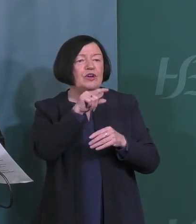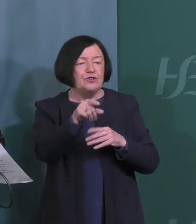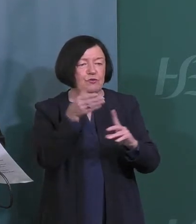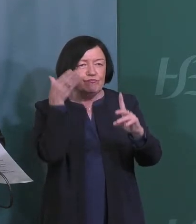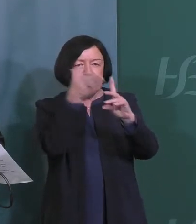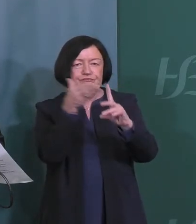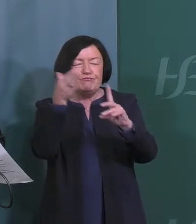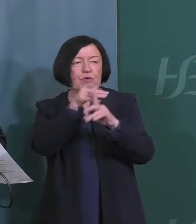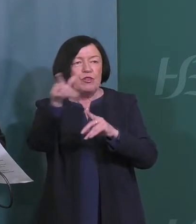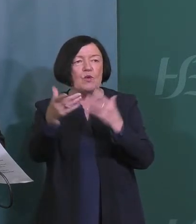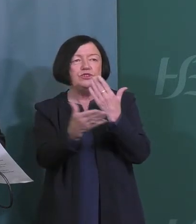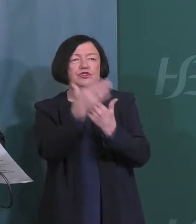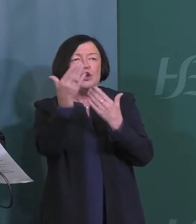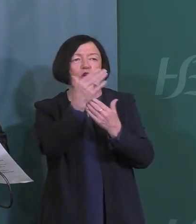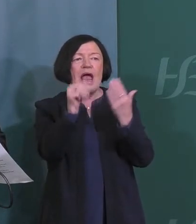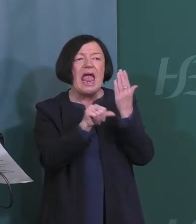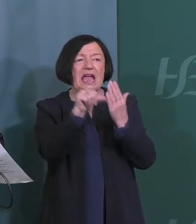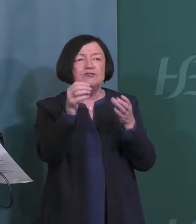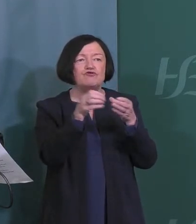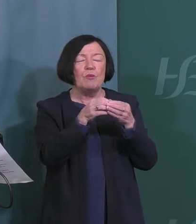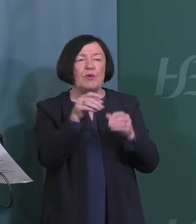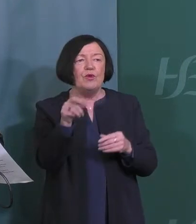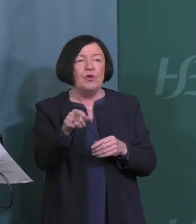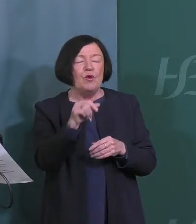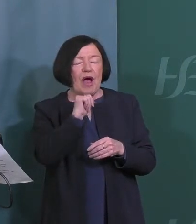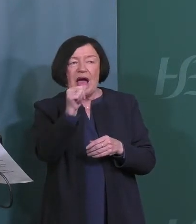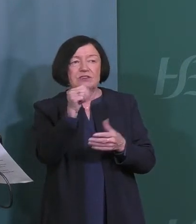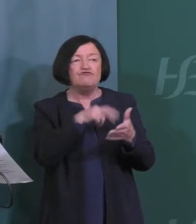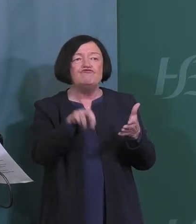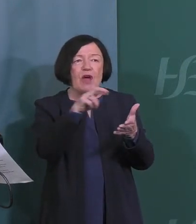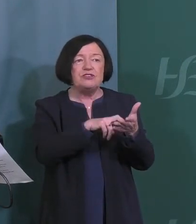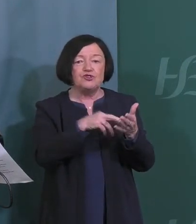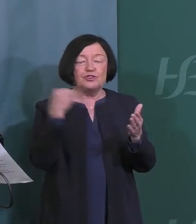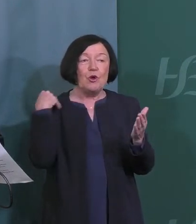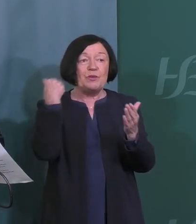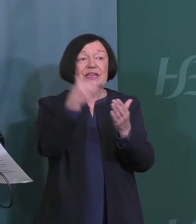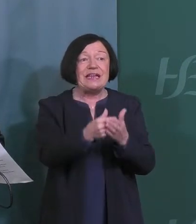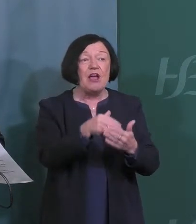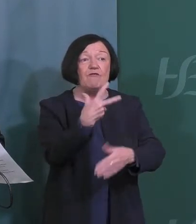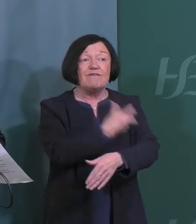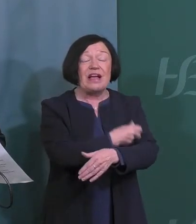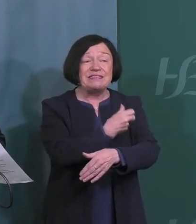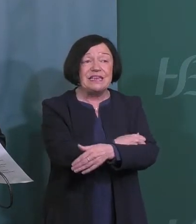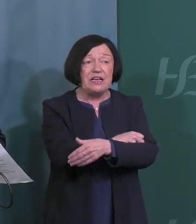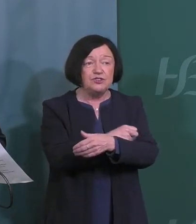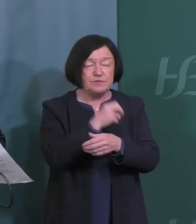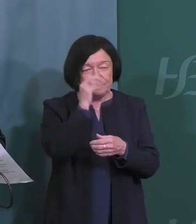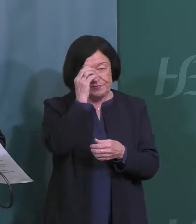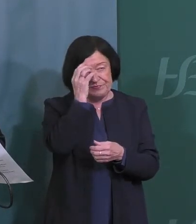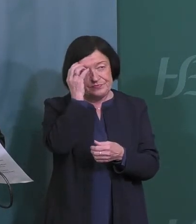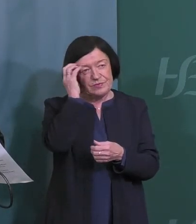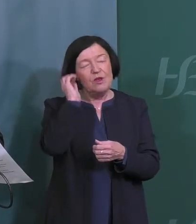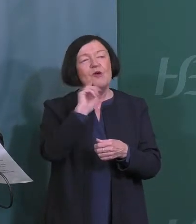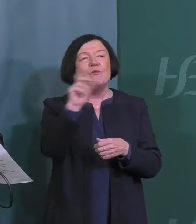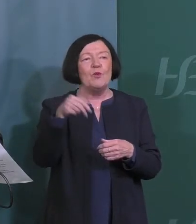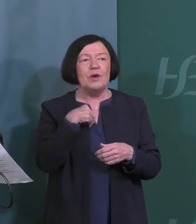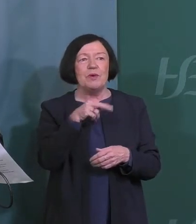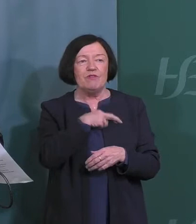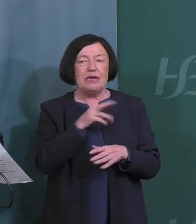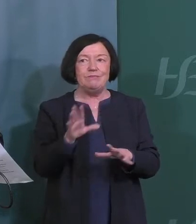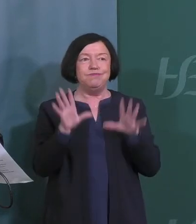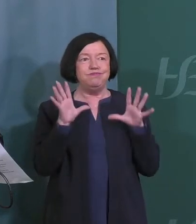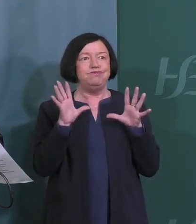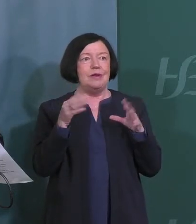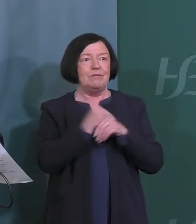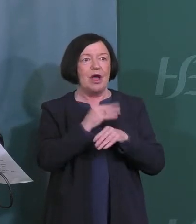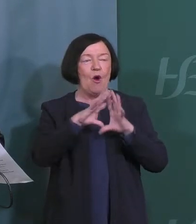of those younger age populations who hadn't registered to date for vaccination. But we were genuinely taken aback